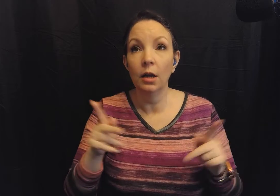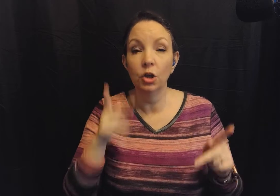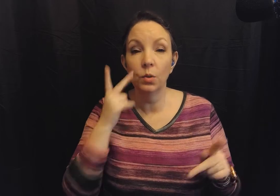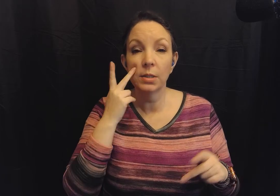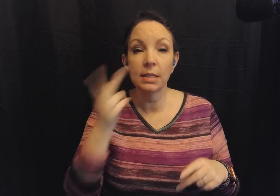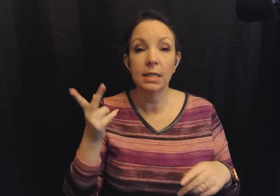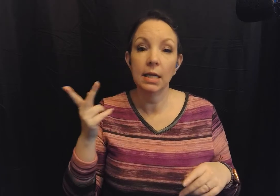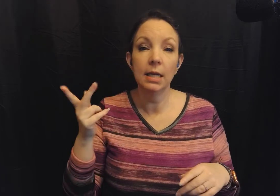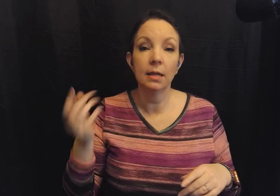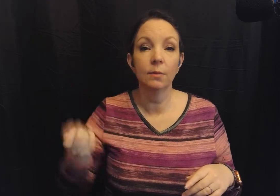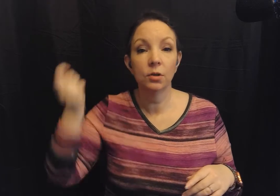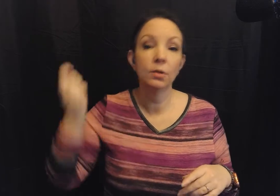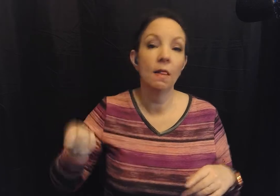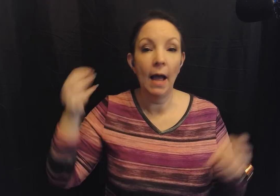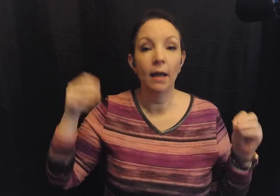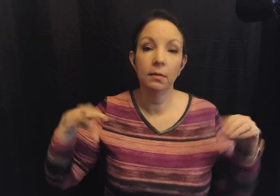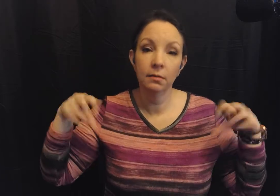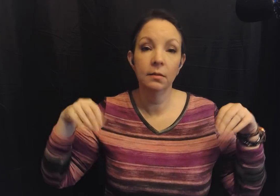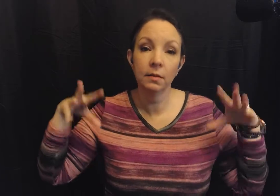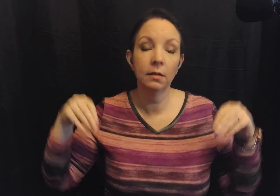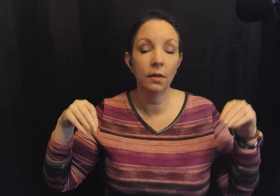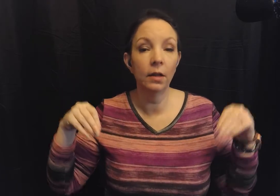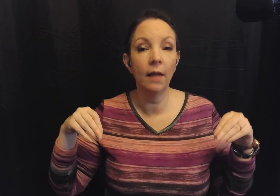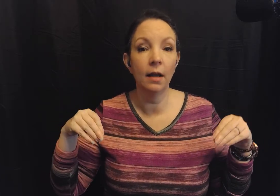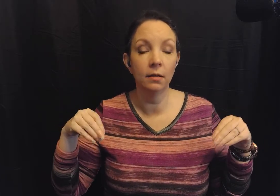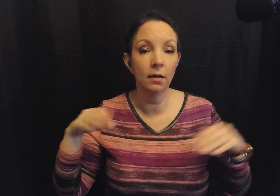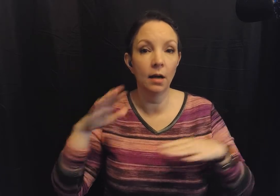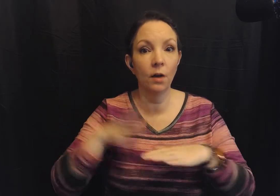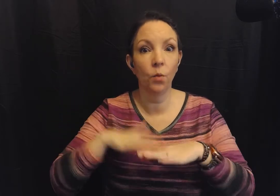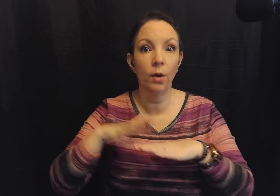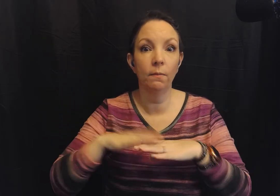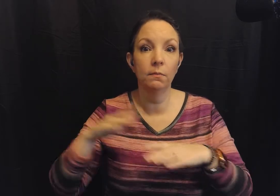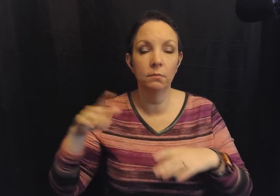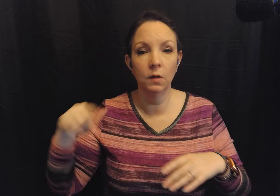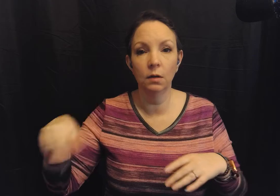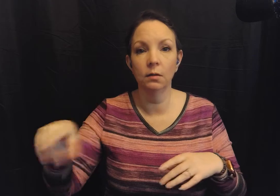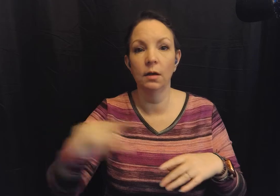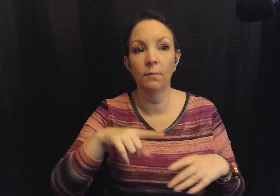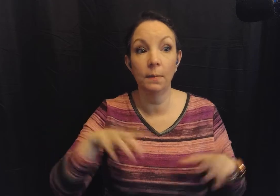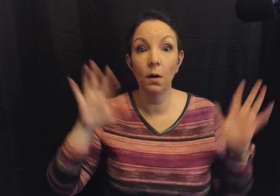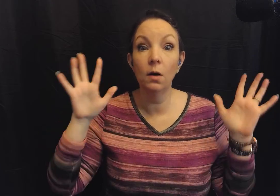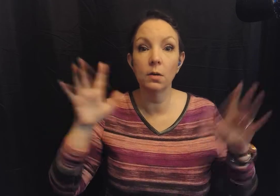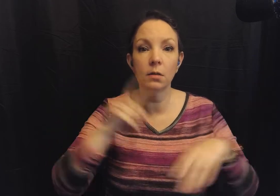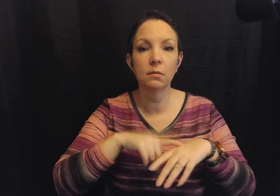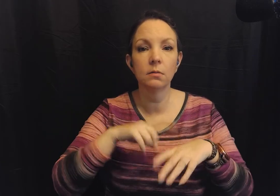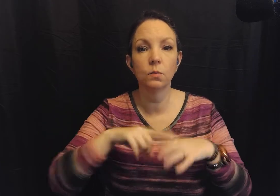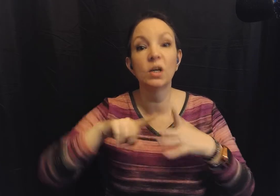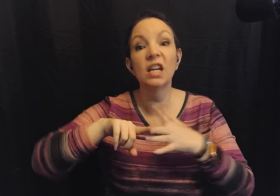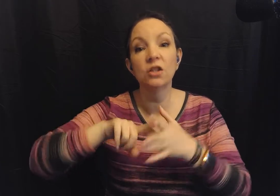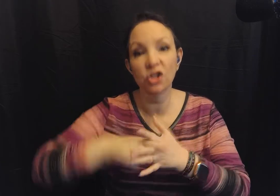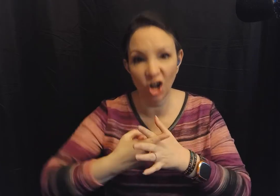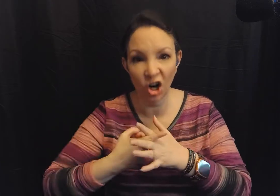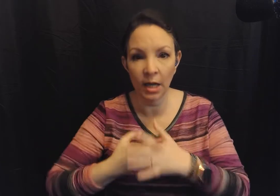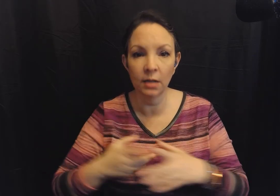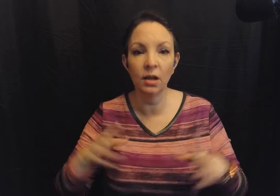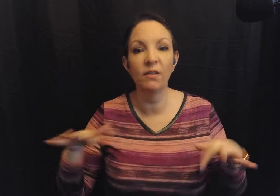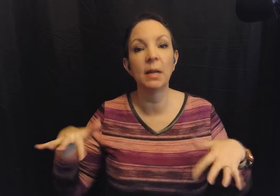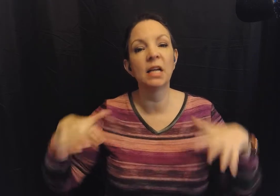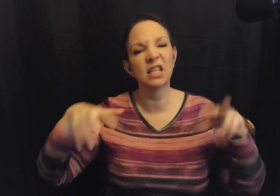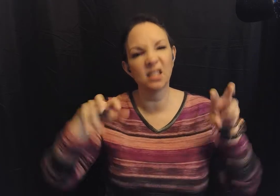will see them through the light, and they're like kind of warn, the deaf people, oh, we're getting started. Everybody kind of sit